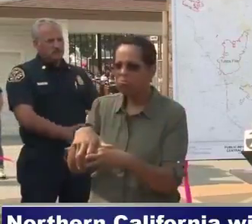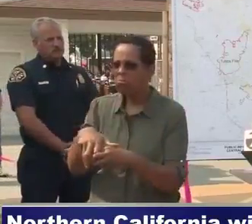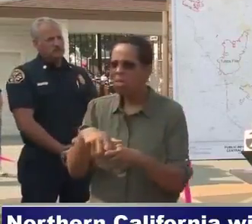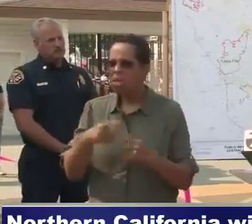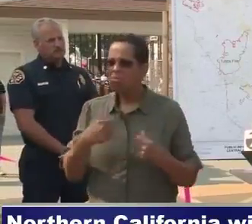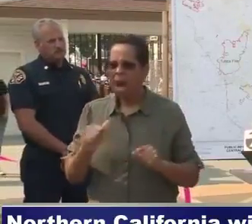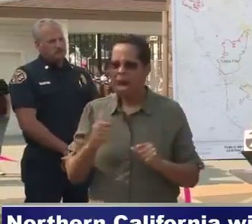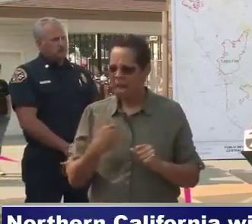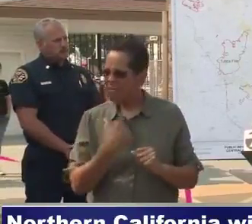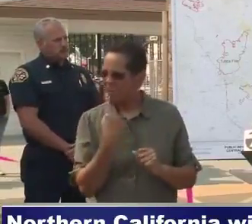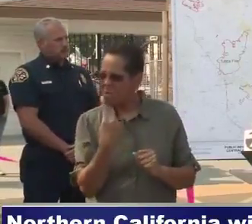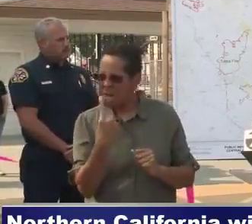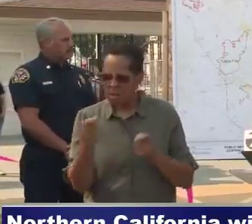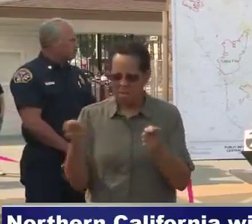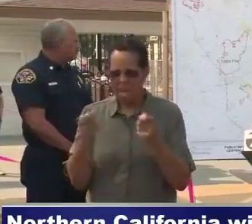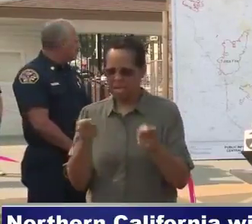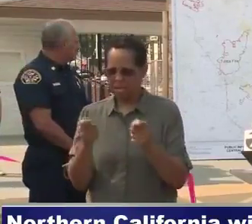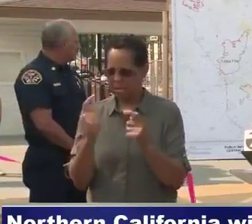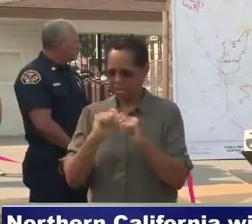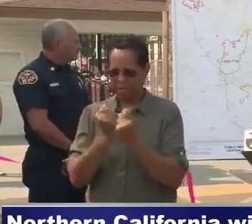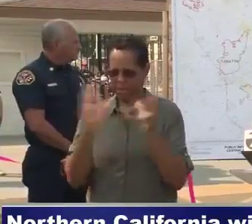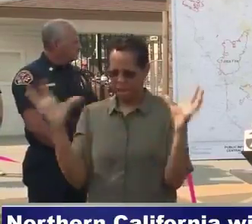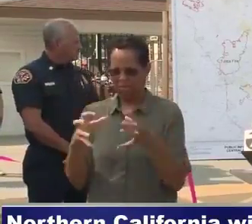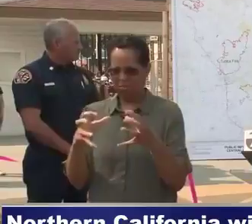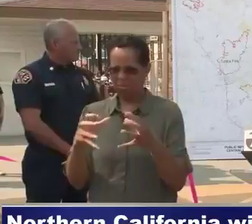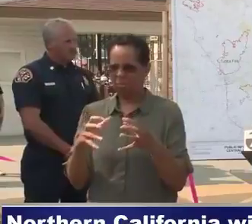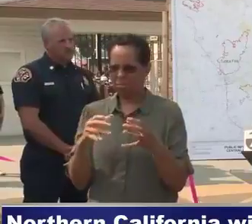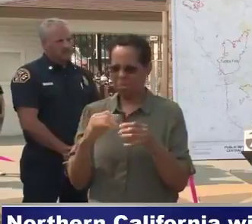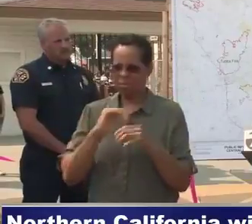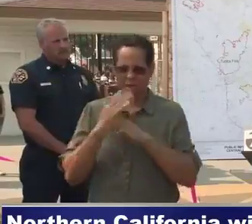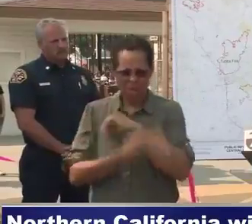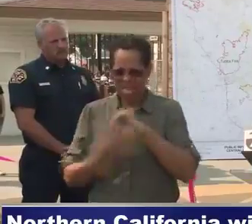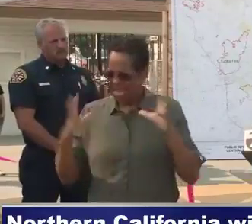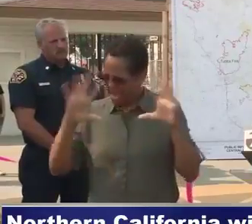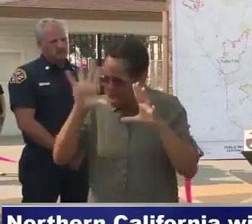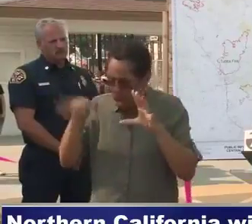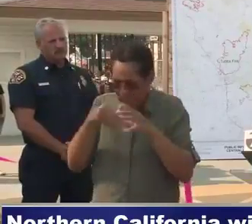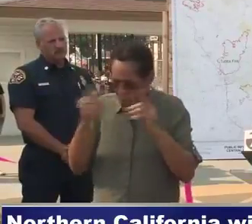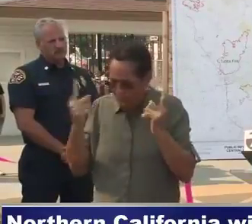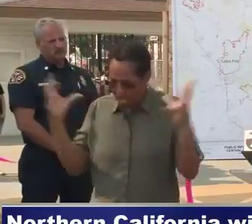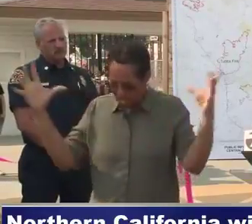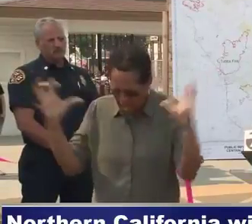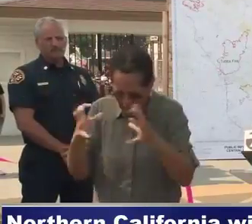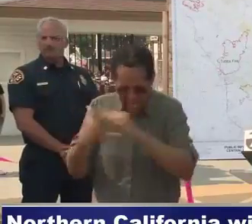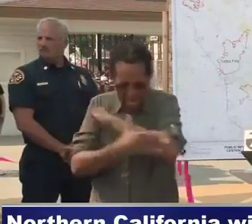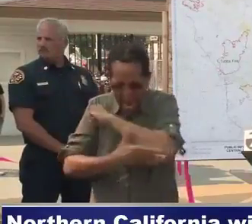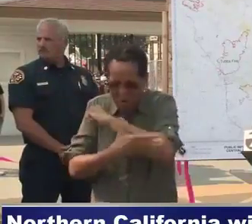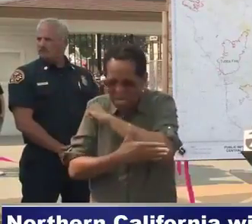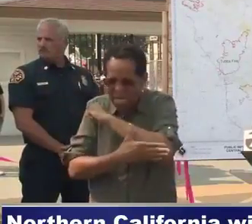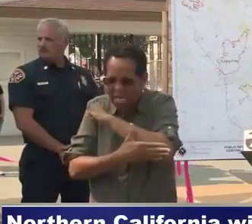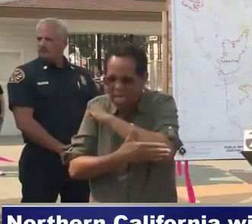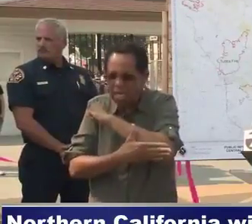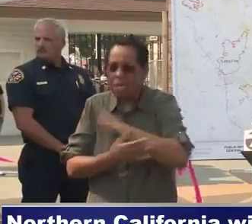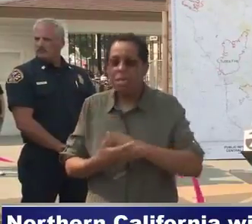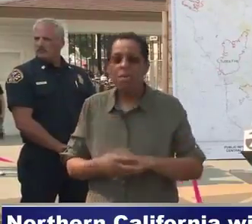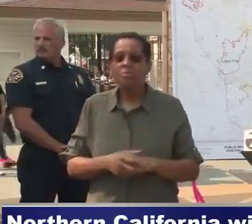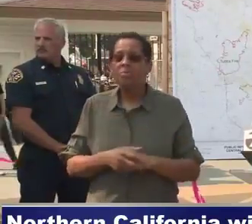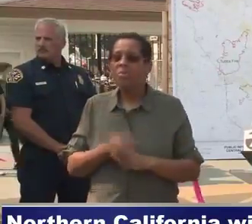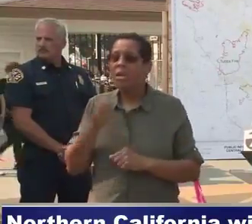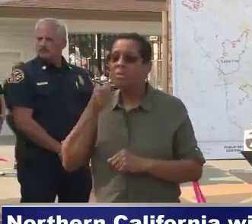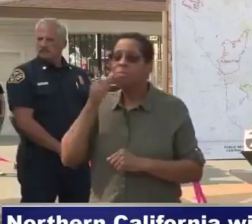incident management team assigned to all the fires in each county. Prior to yesterday, we were sharing those